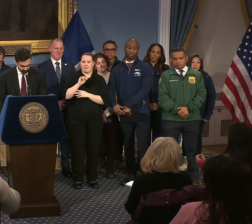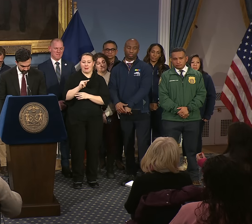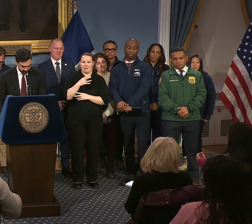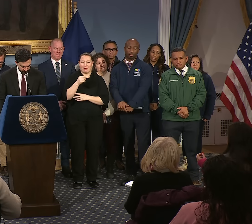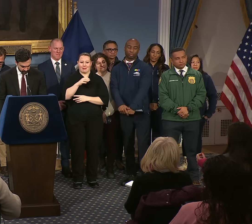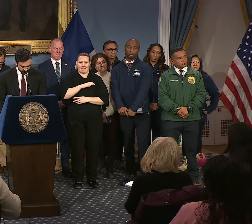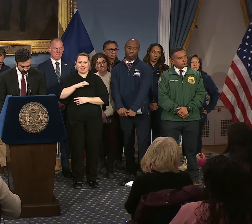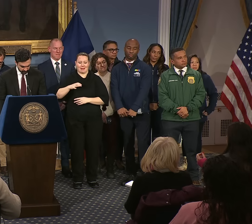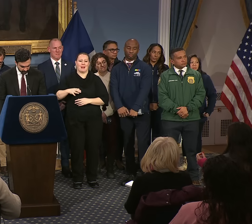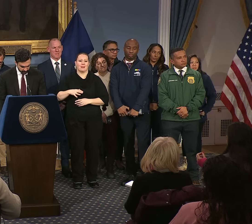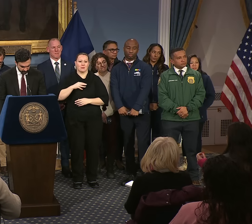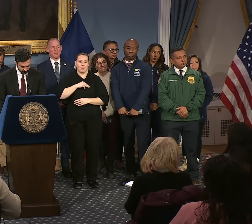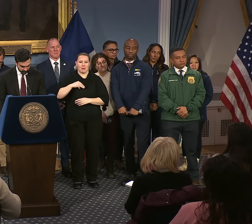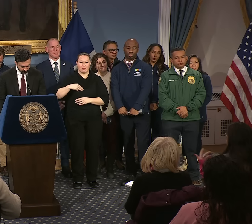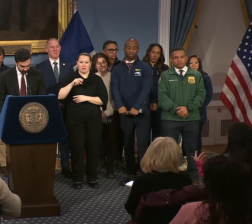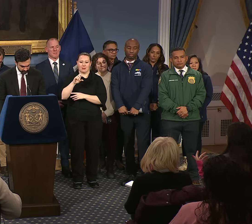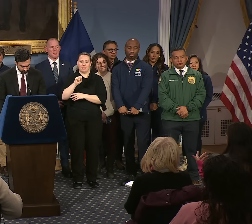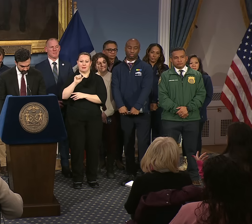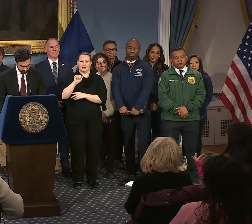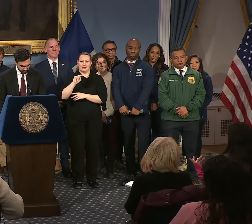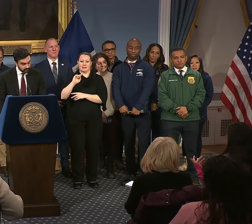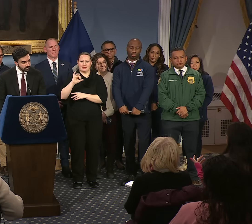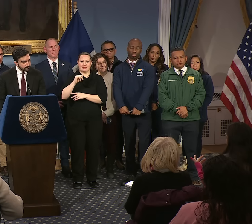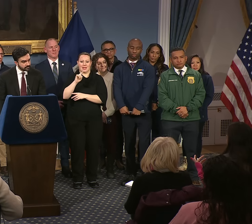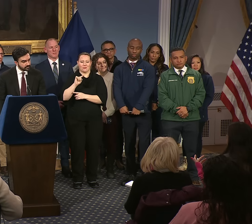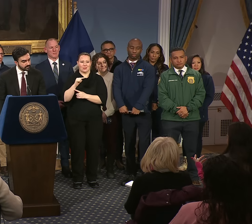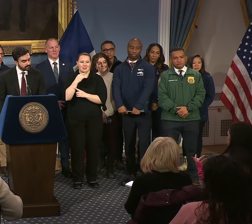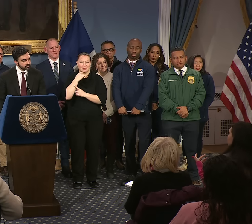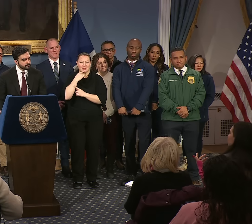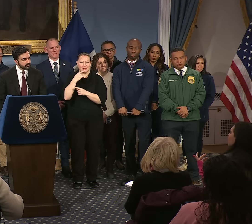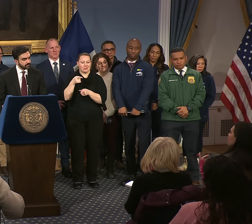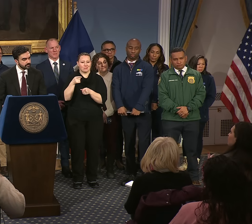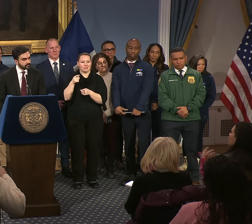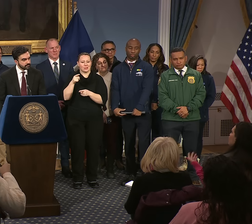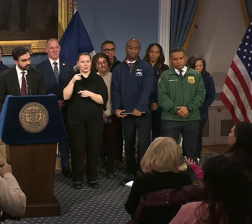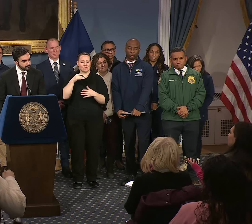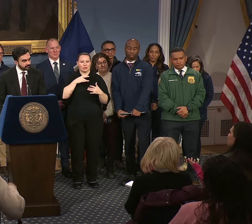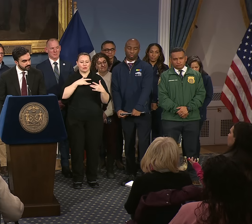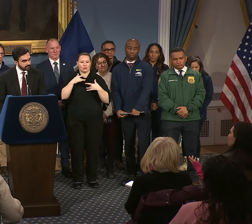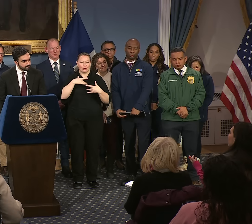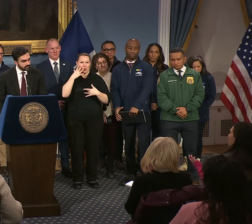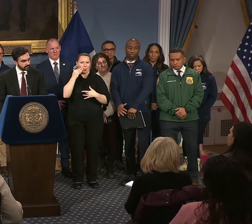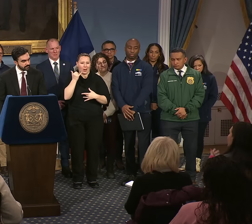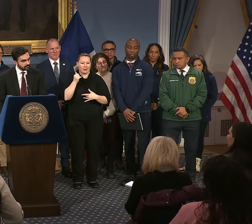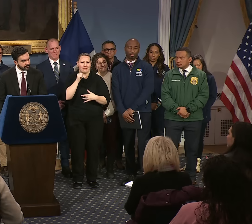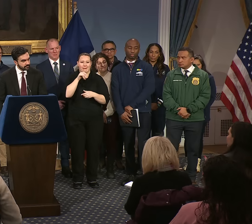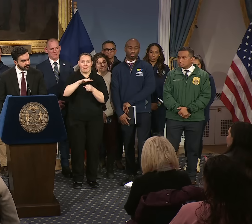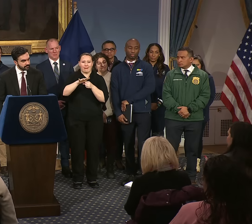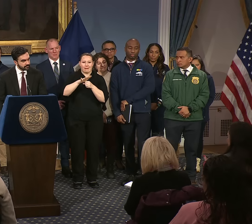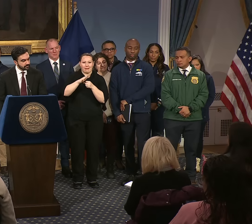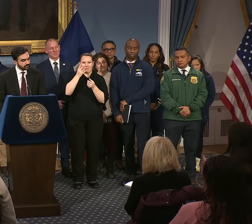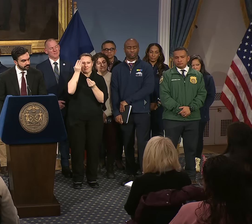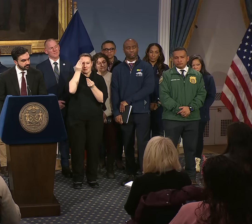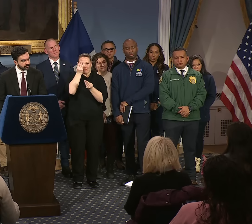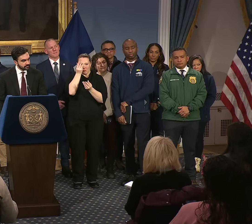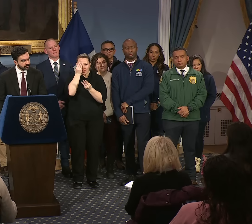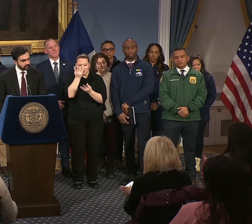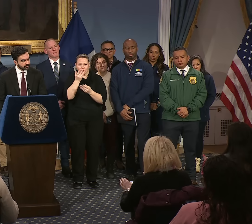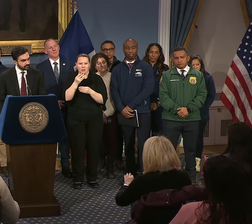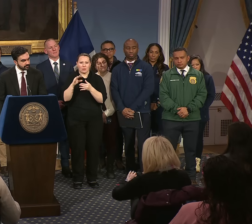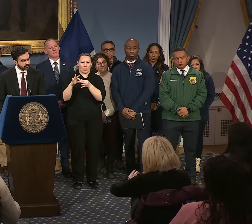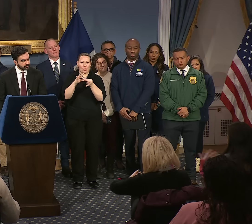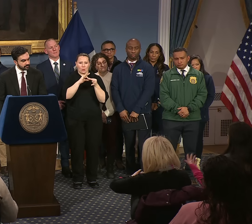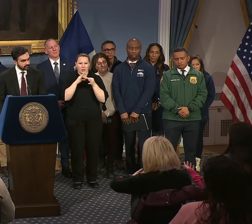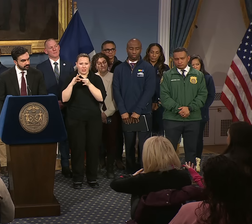Sanchez, said that they were concerned about the lack of clarity and coordination when they got to the scene, particularly